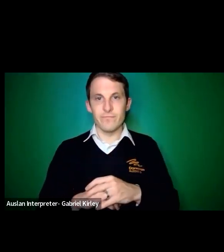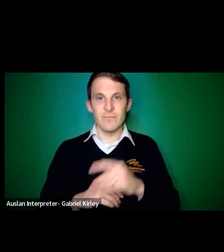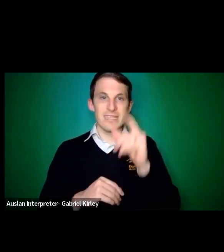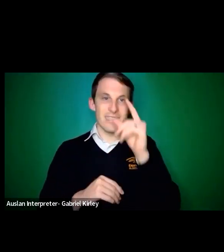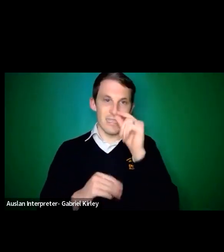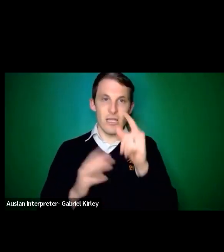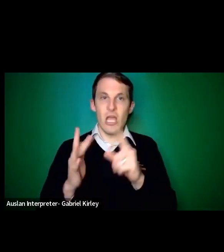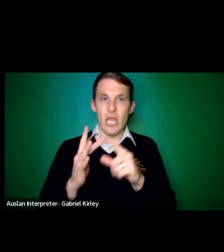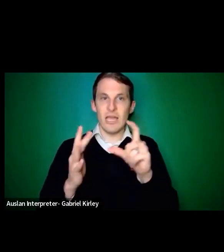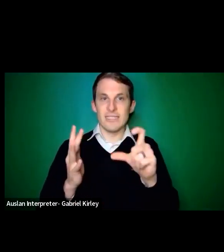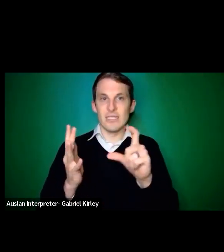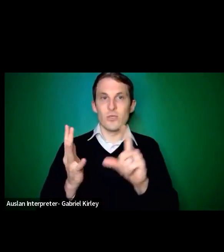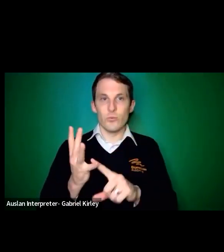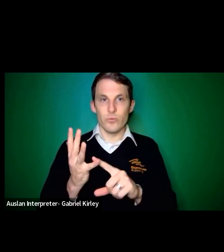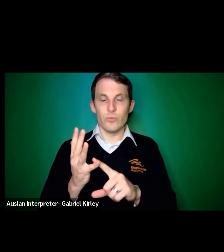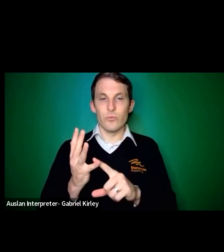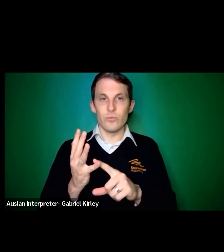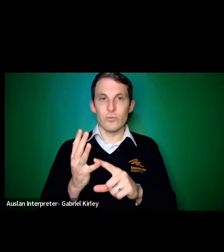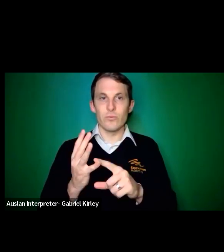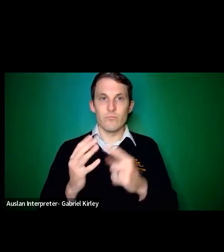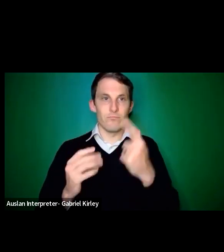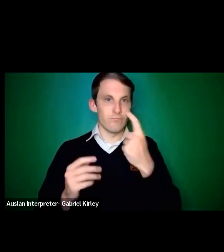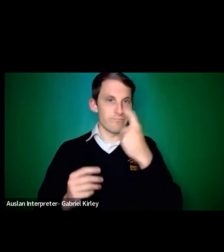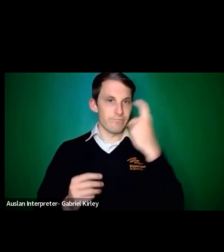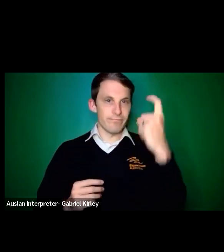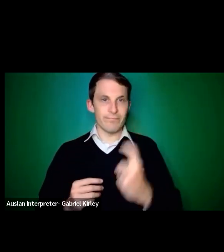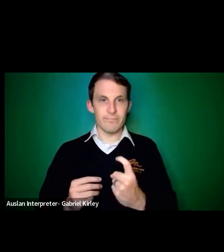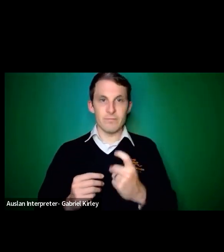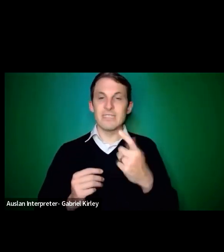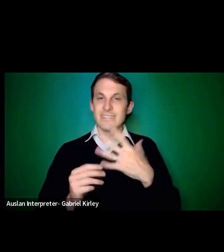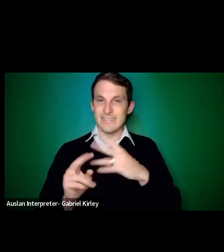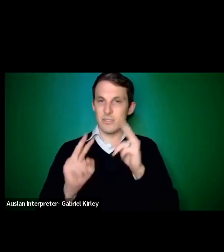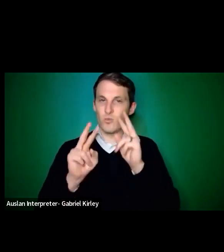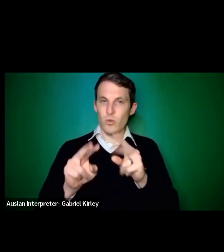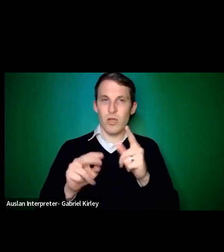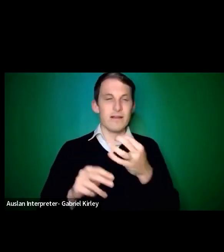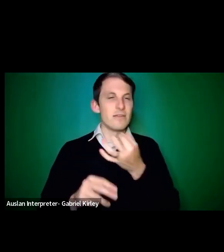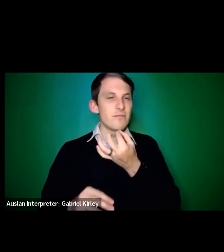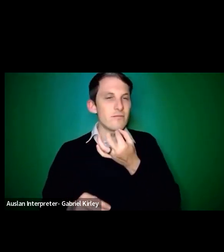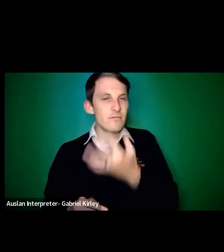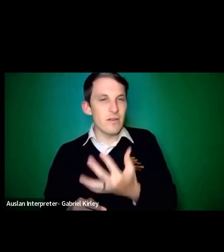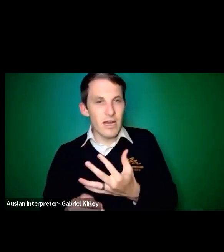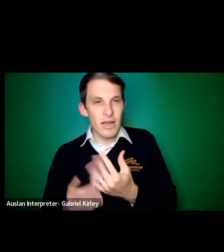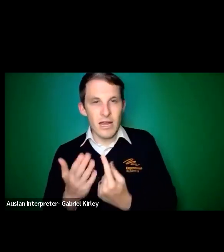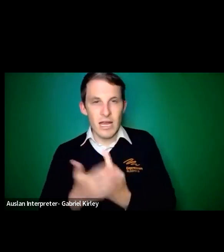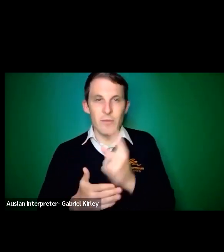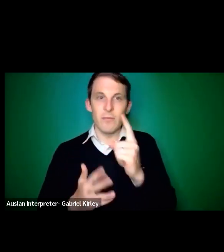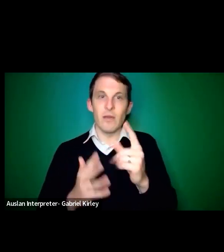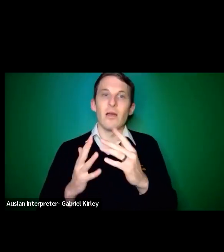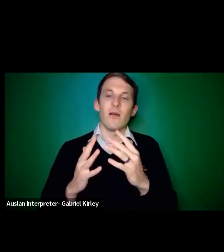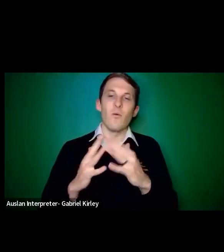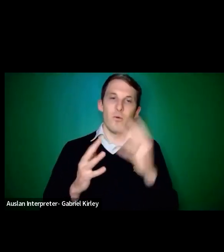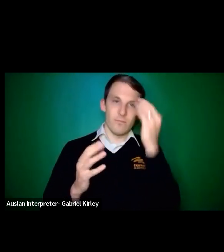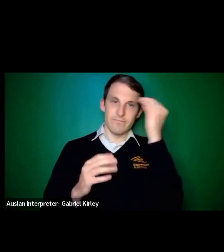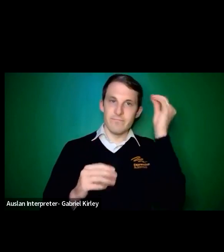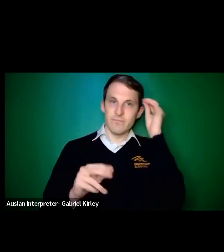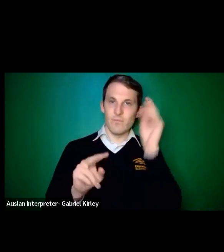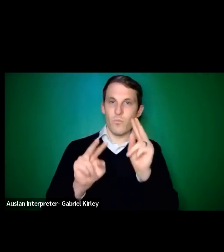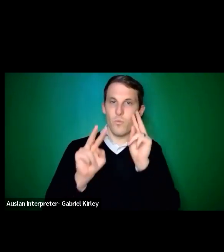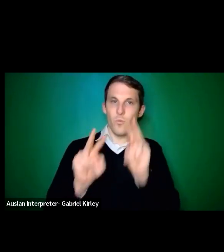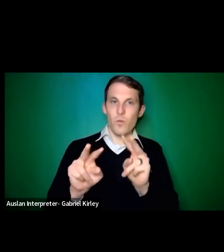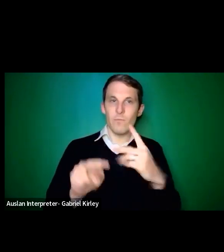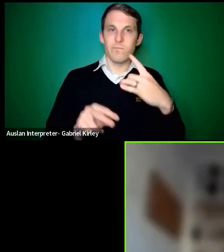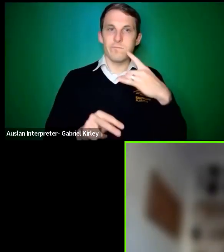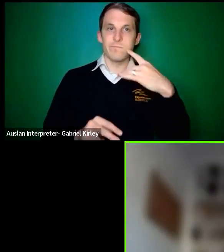ICU care. So it's really important to keep an eye out for that. Although it is uncommon, it's something you need to look out for.